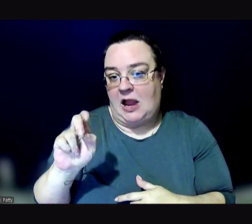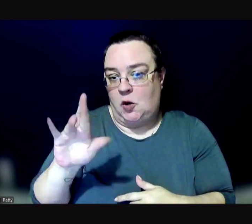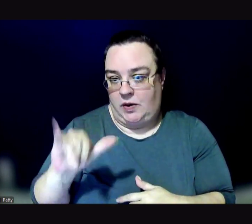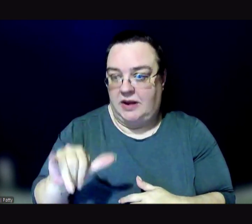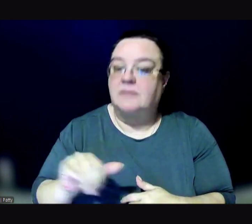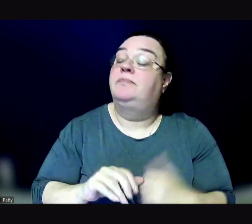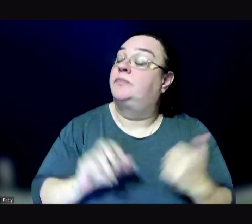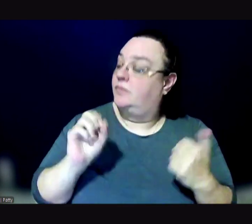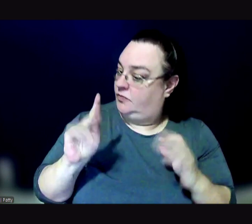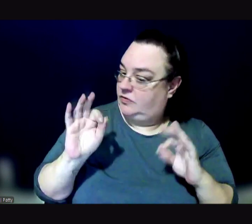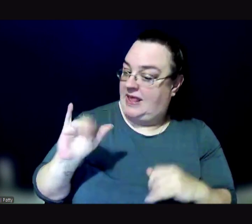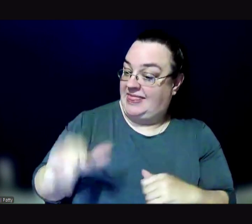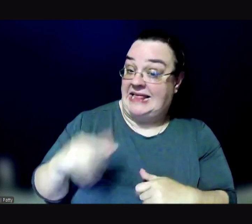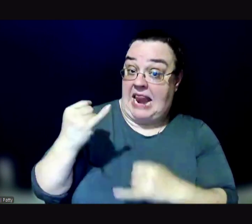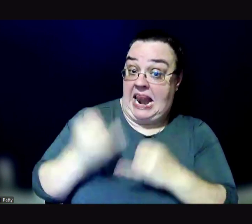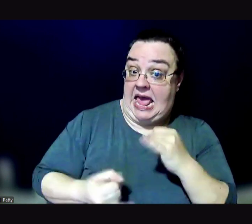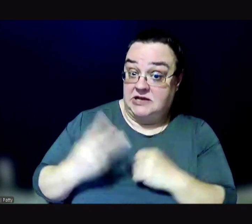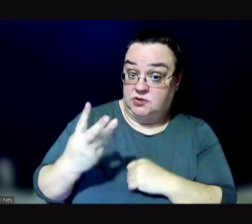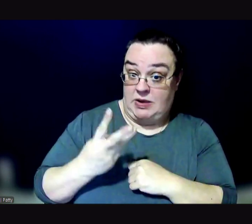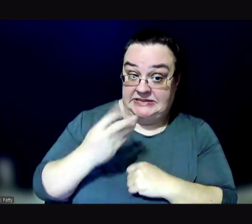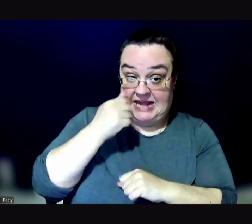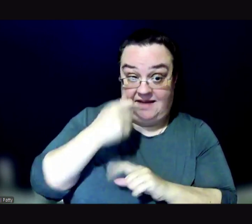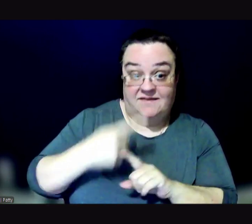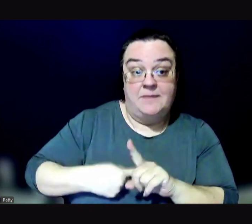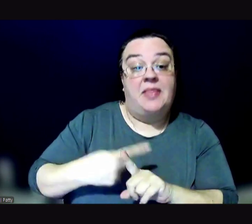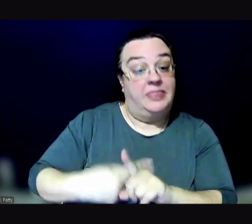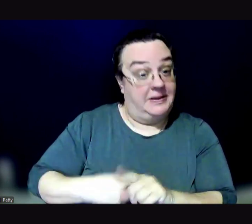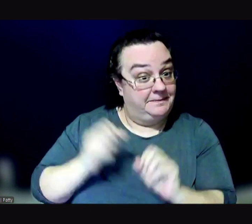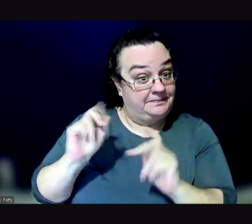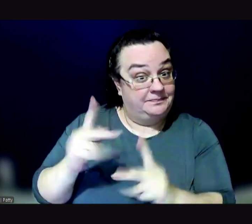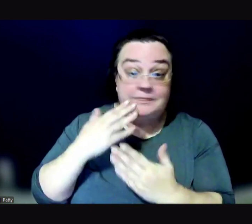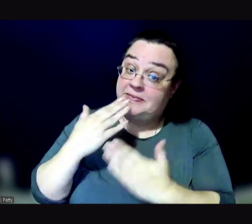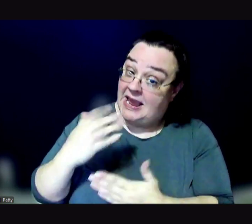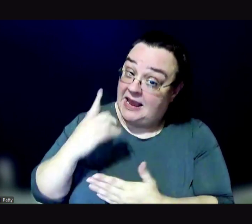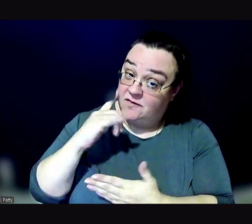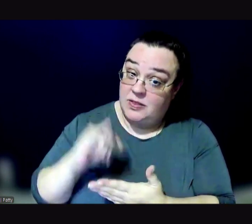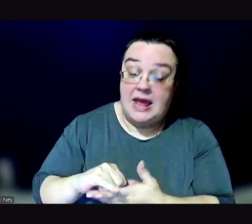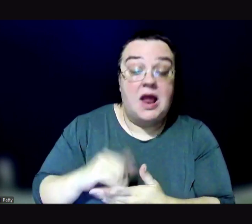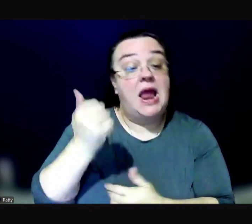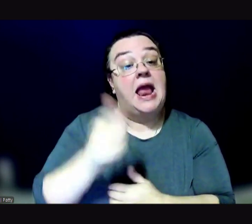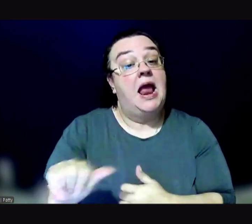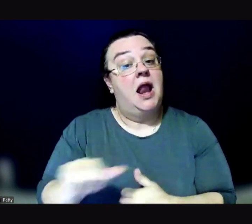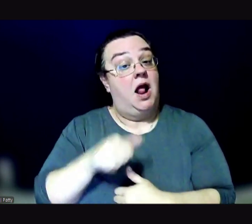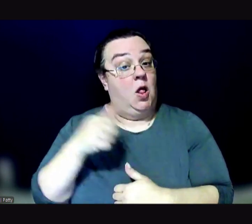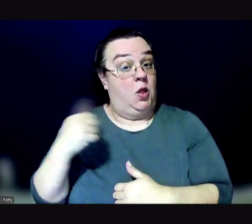And that's the last Wednesday of every month. All right. Thank you for that. Any other?